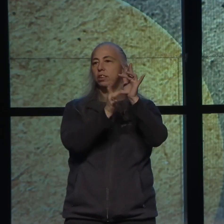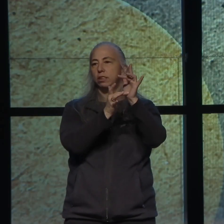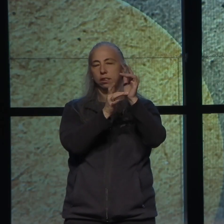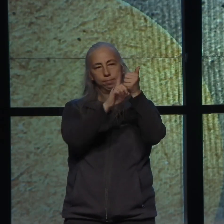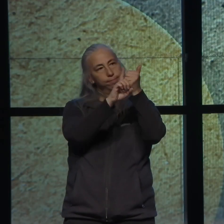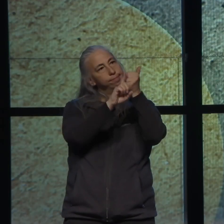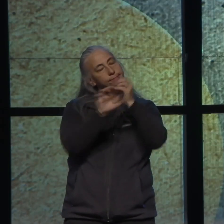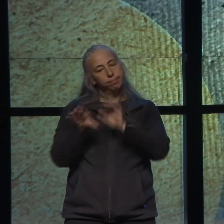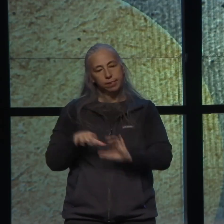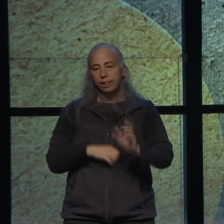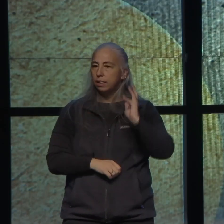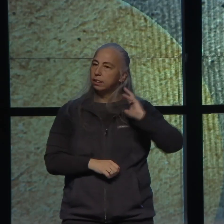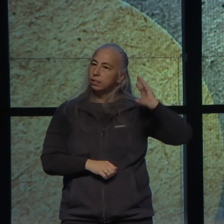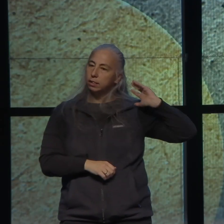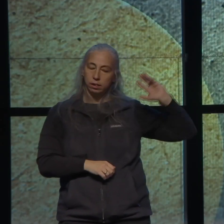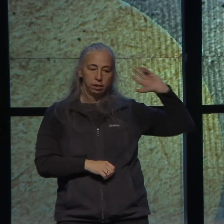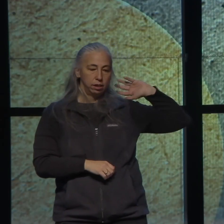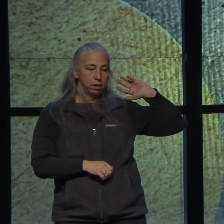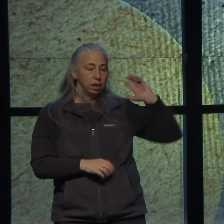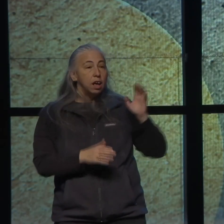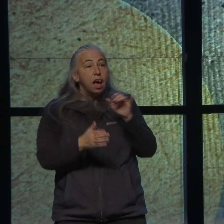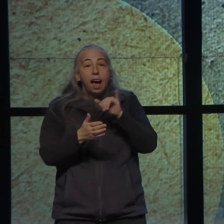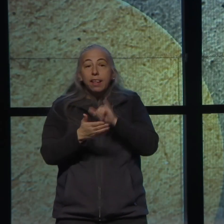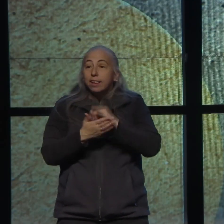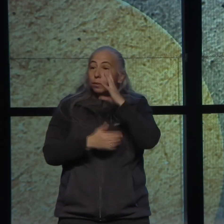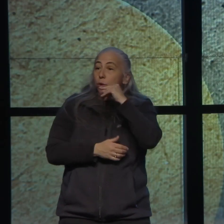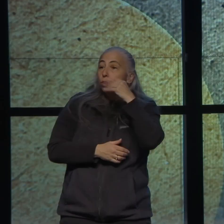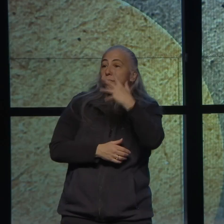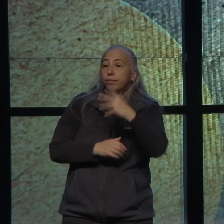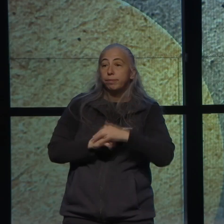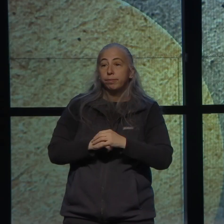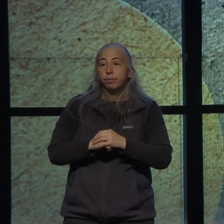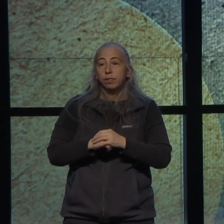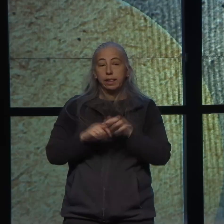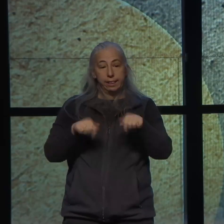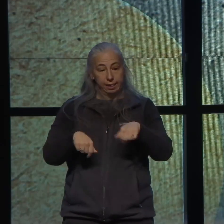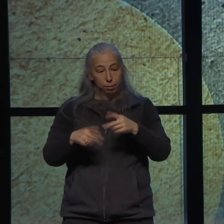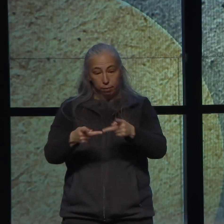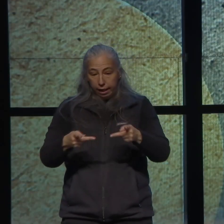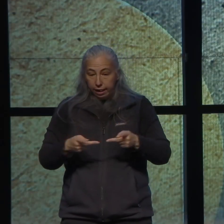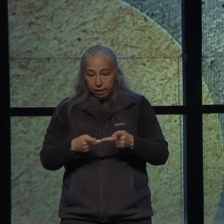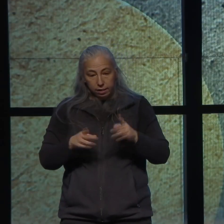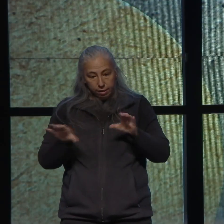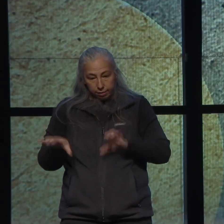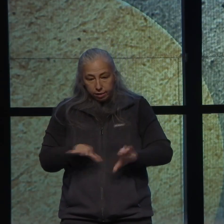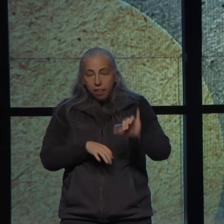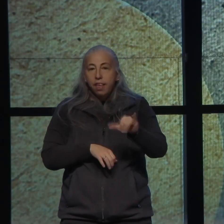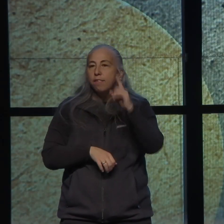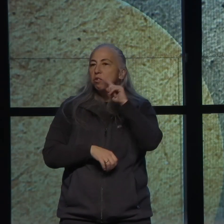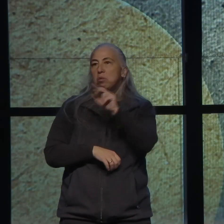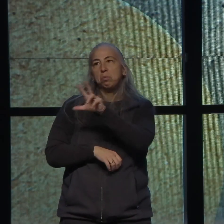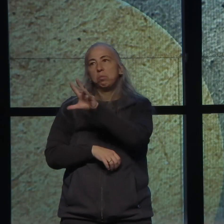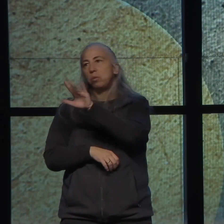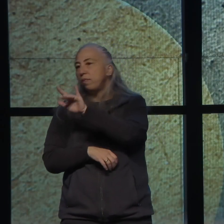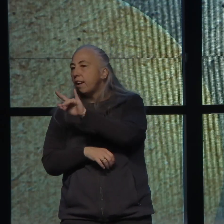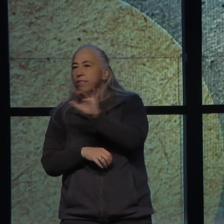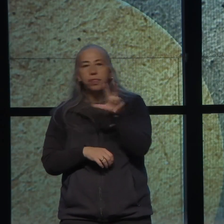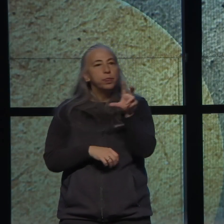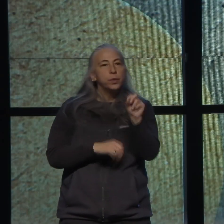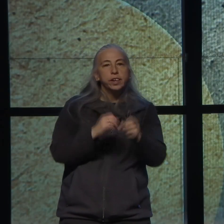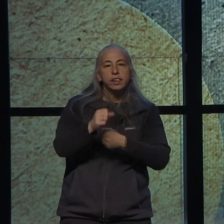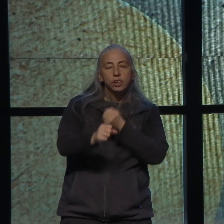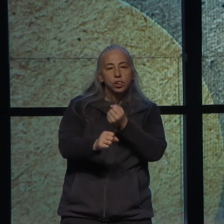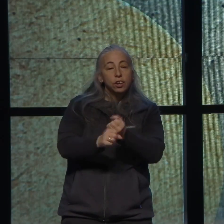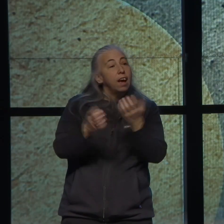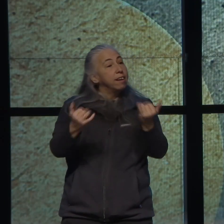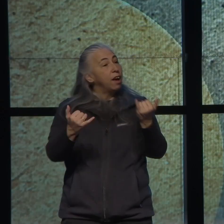And that's the beauty of what this place has been for 25, 30 years. And we live in a cultural moment where it is